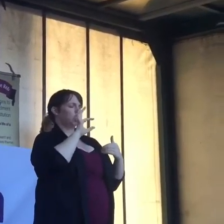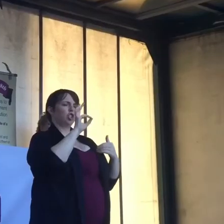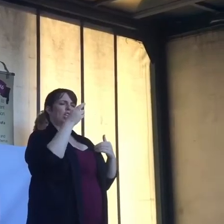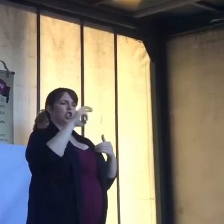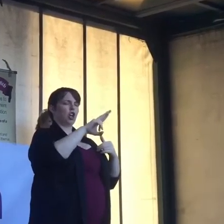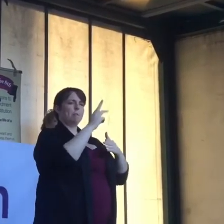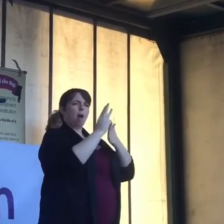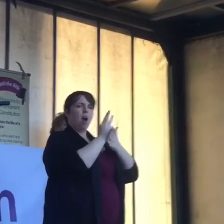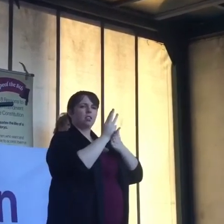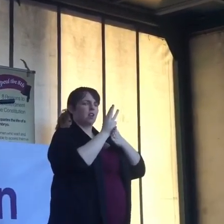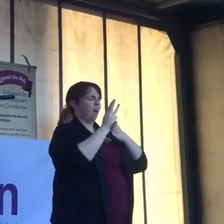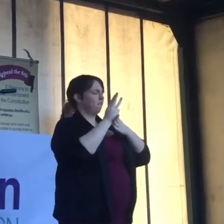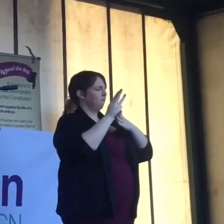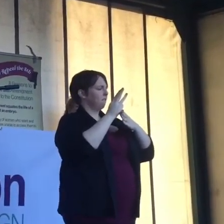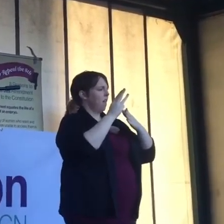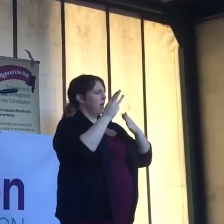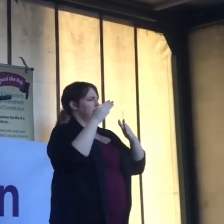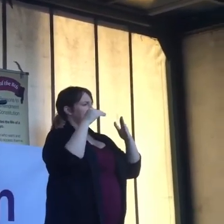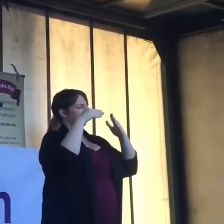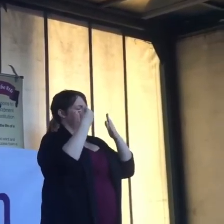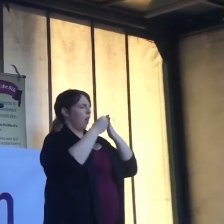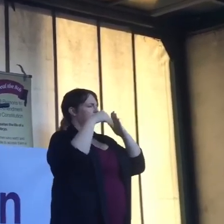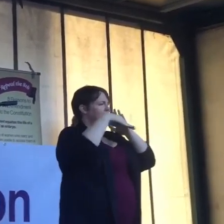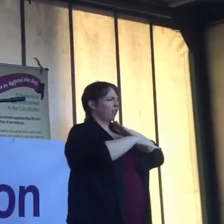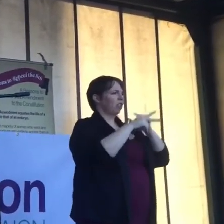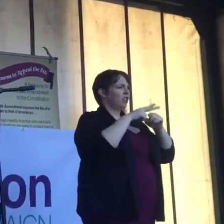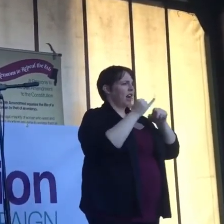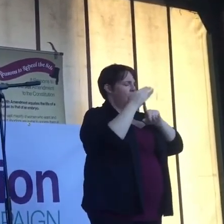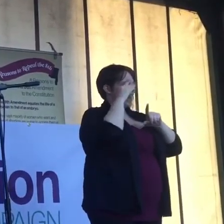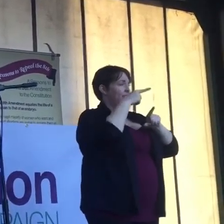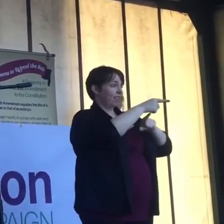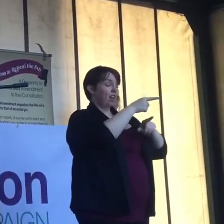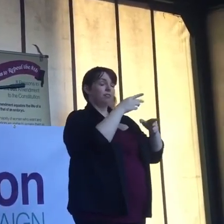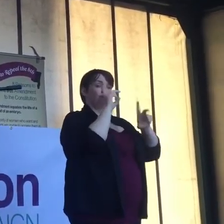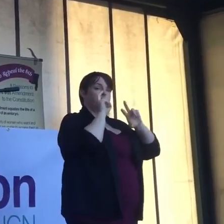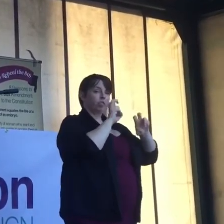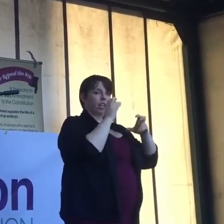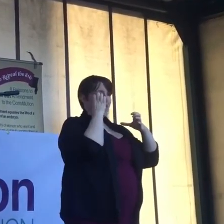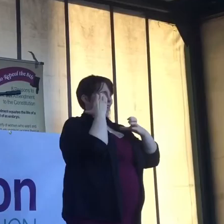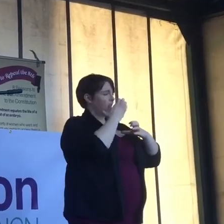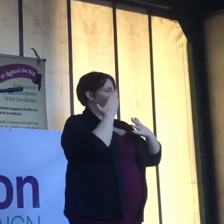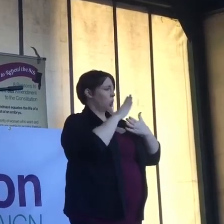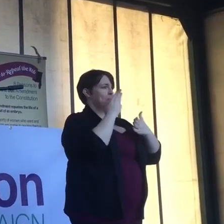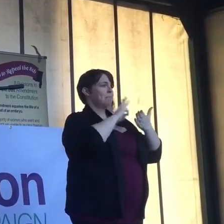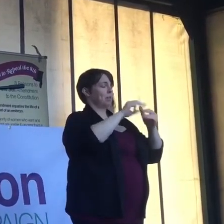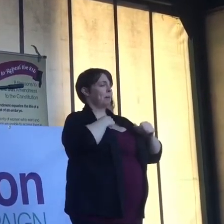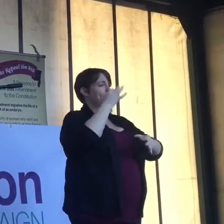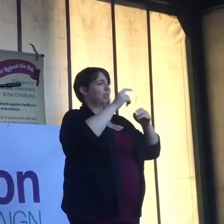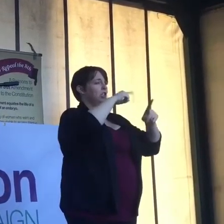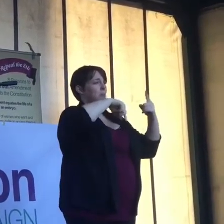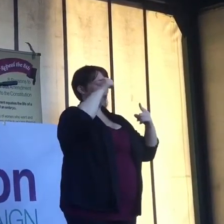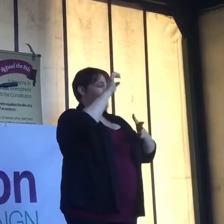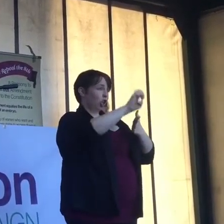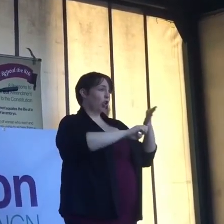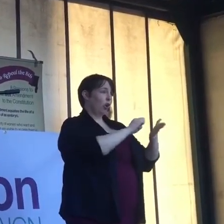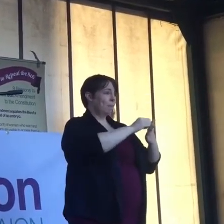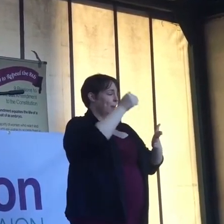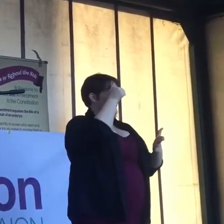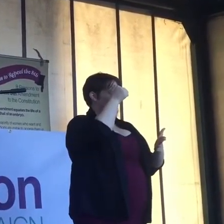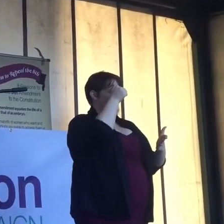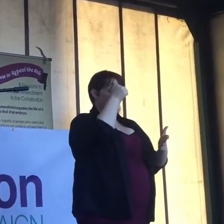Ireland. And their presence also gives a clear message to our politicians. Because, you know, Europe is well aware that